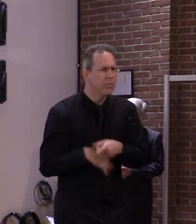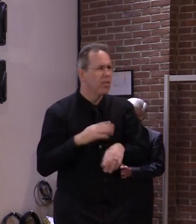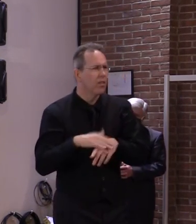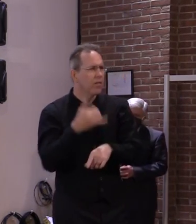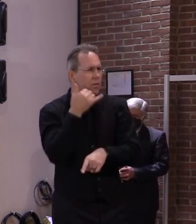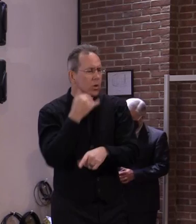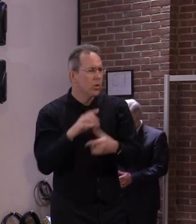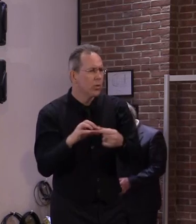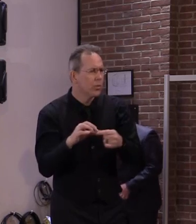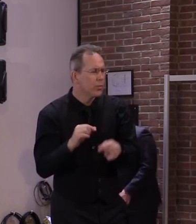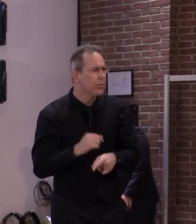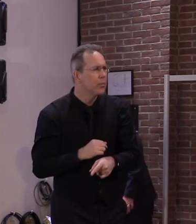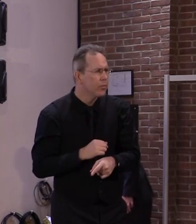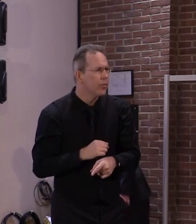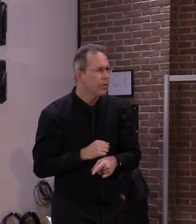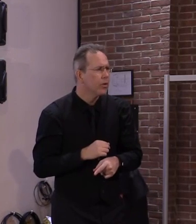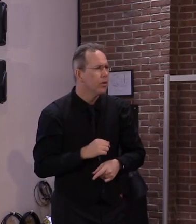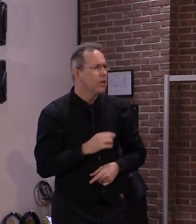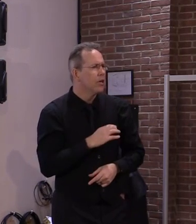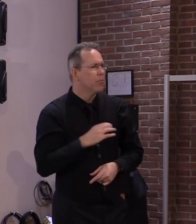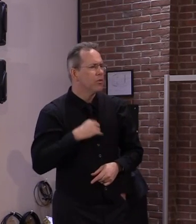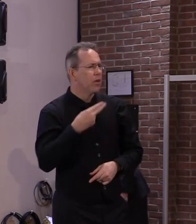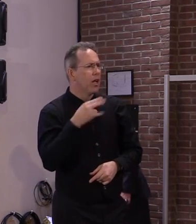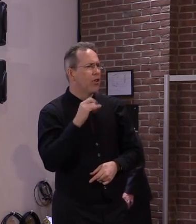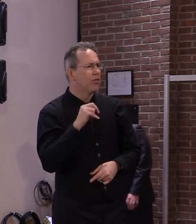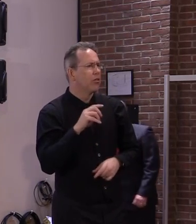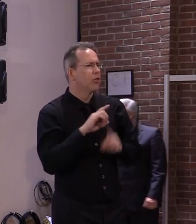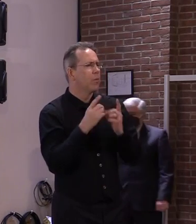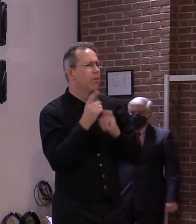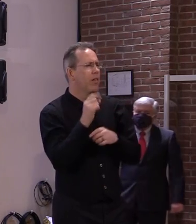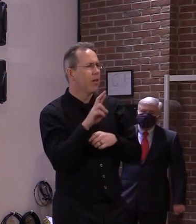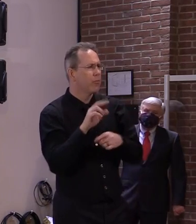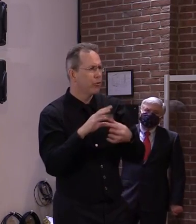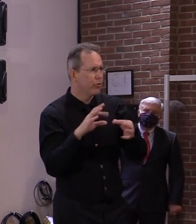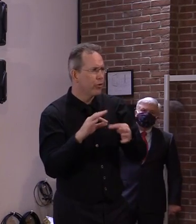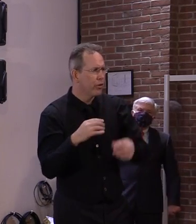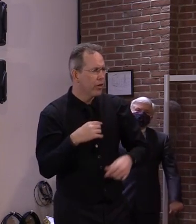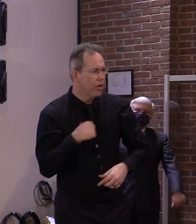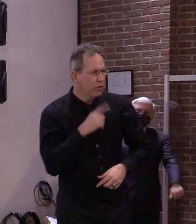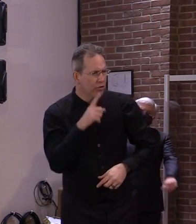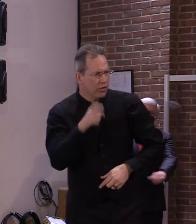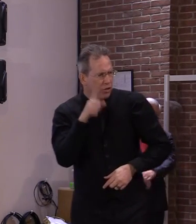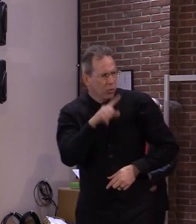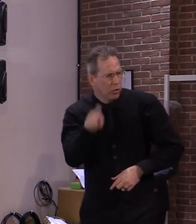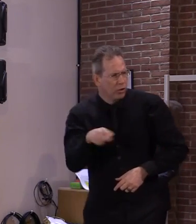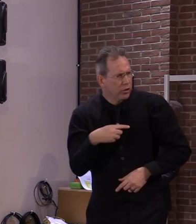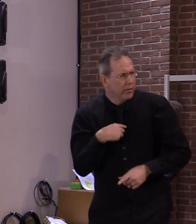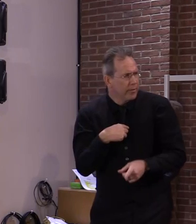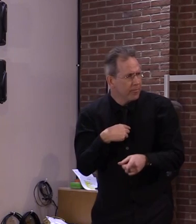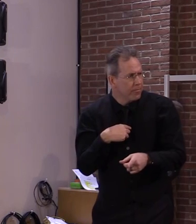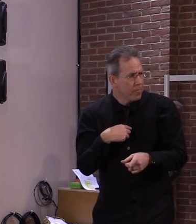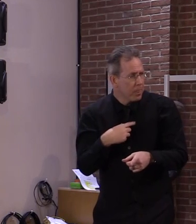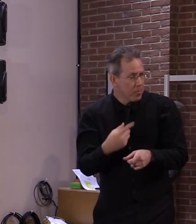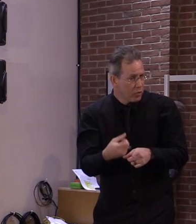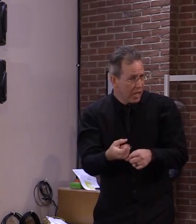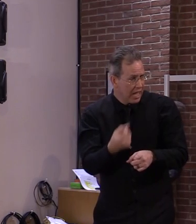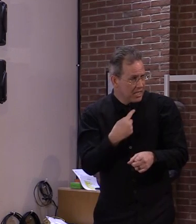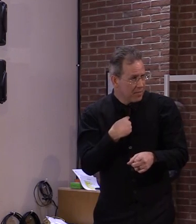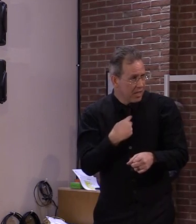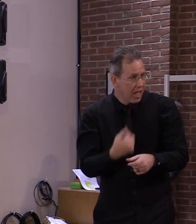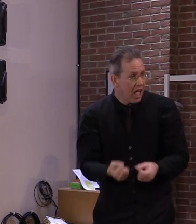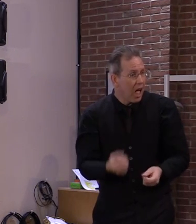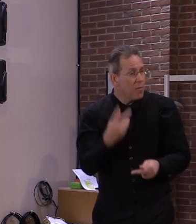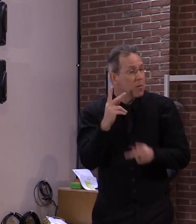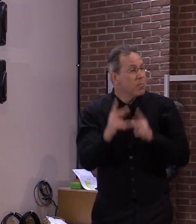Let me just make sure I understood the question. It cut out there in the beginning for a minute. But you're wondering about the number of people who have used